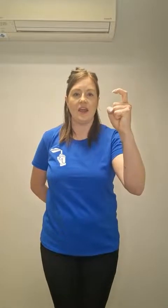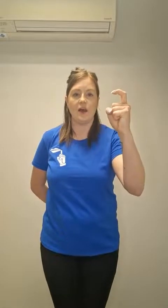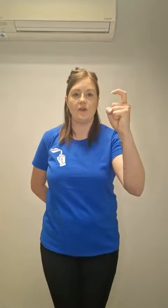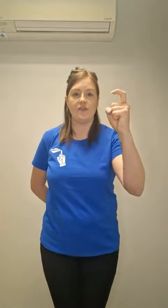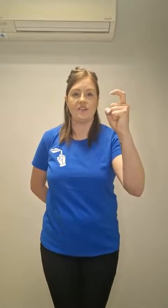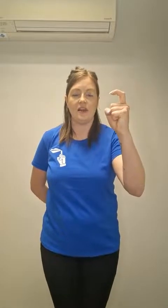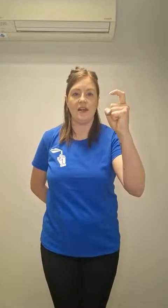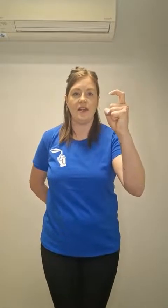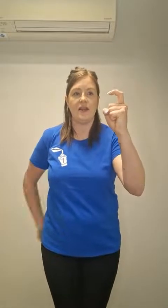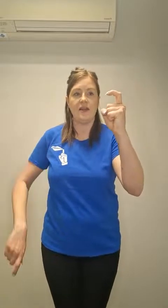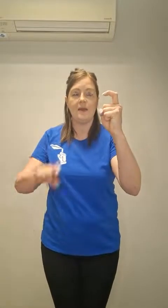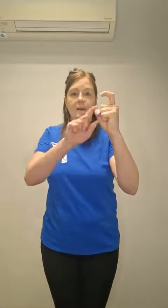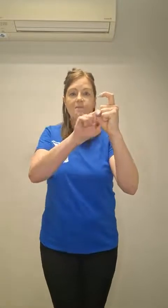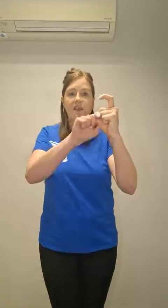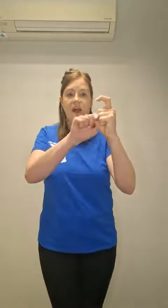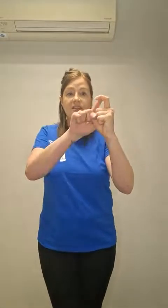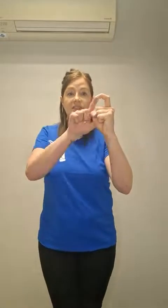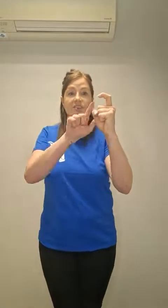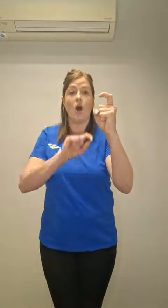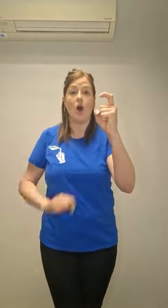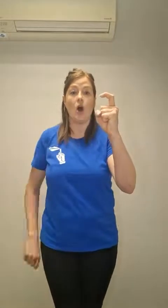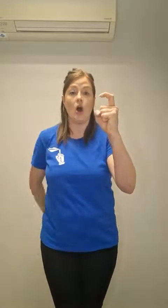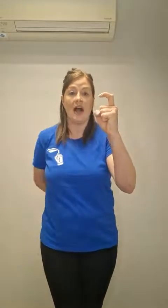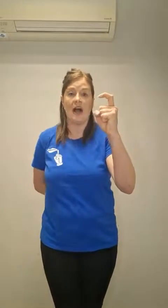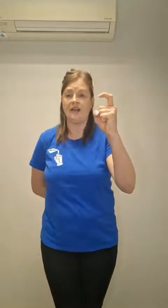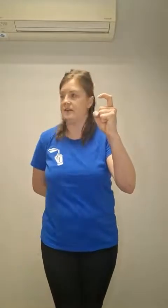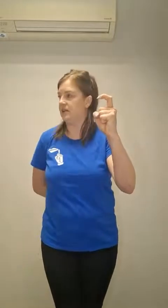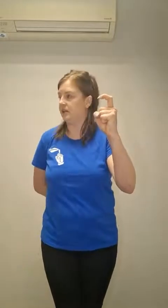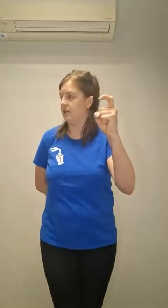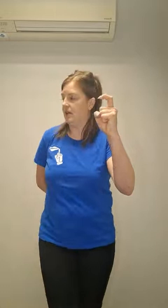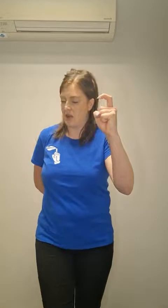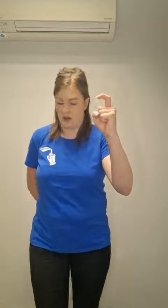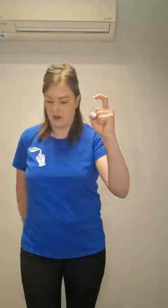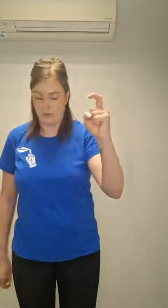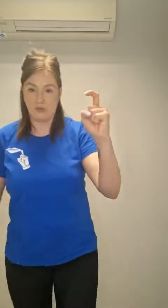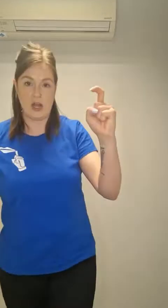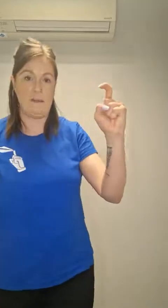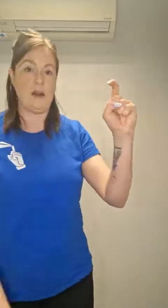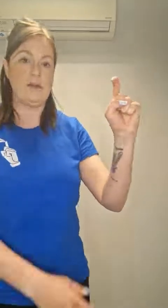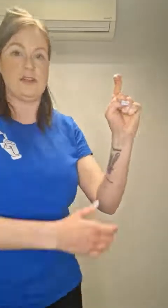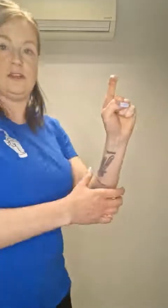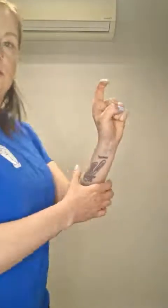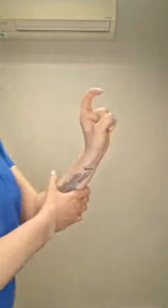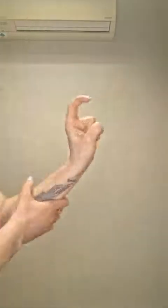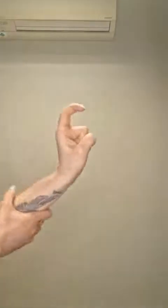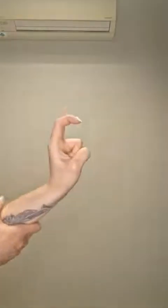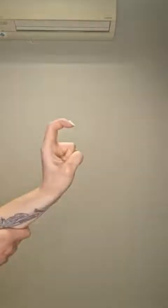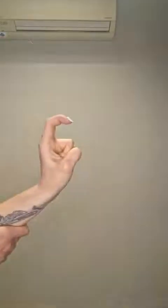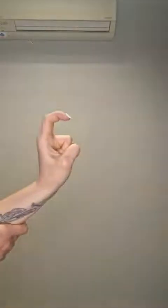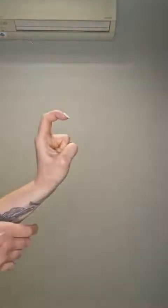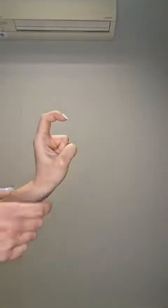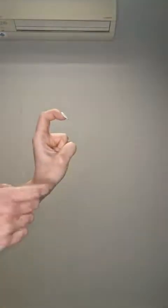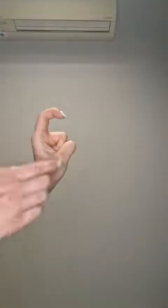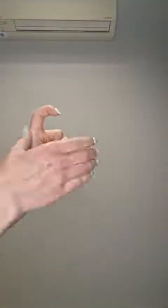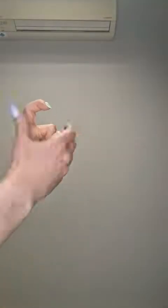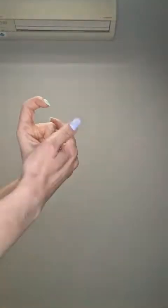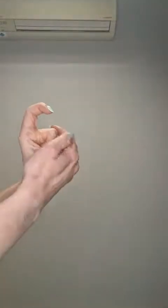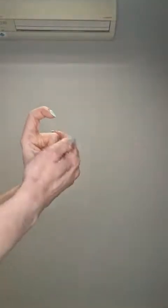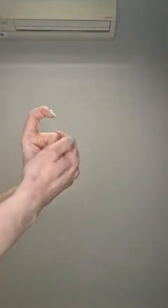over slightly. And this is an R hand. And I will come closer so you can see. Everything is all tucked